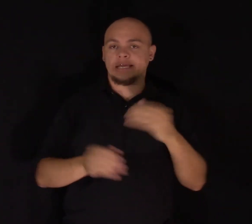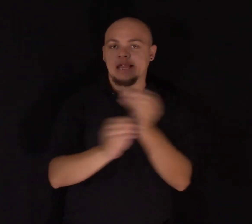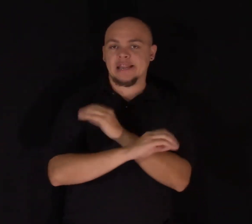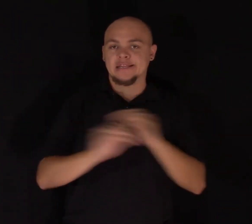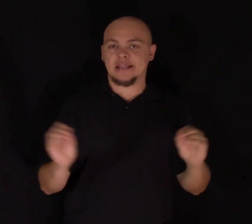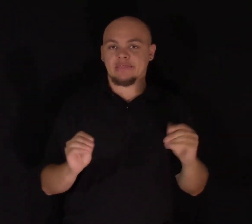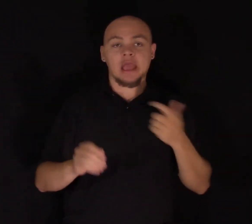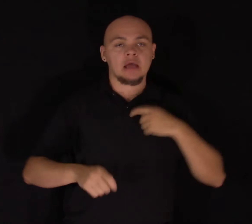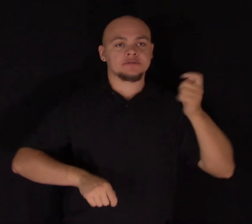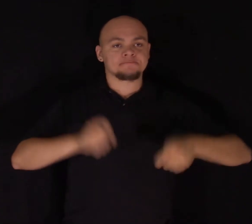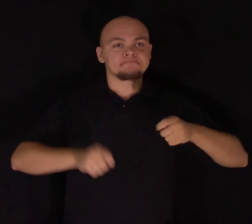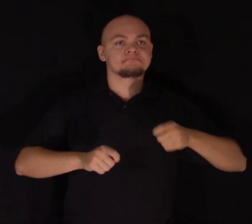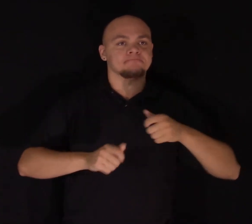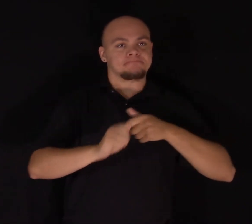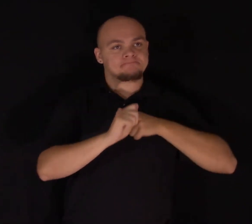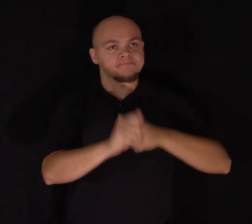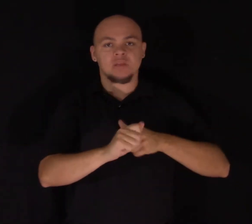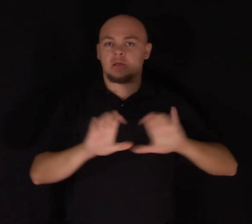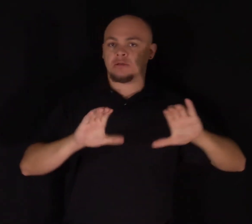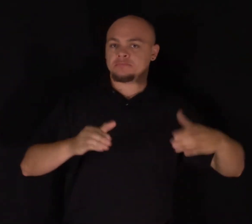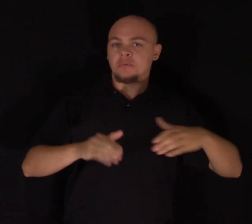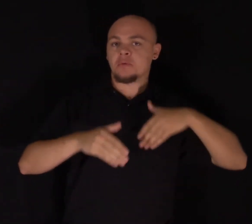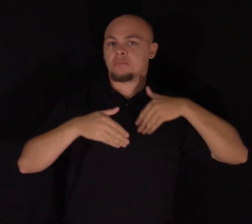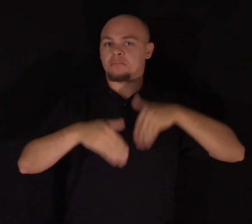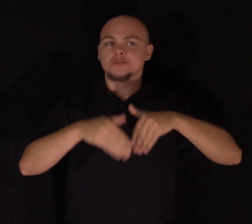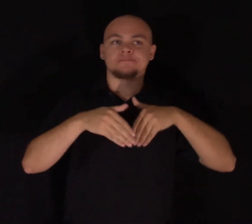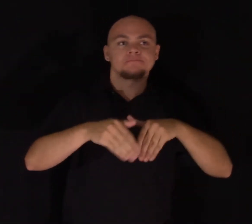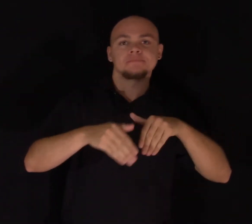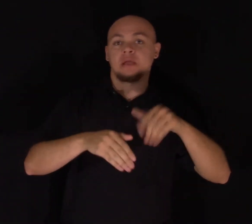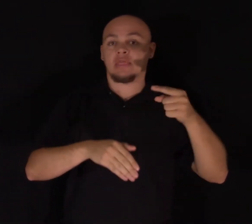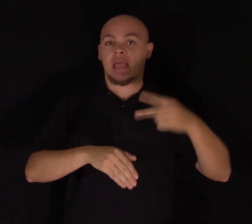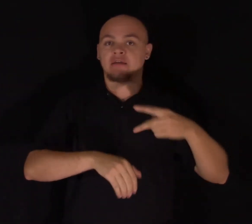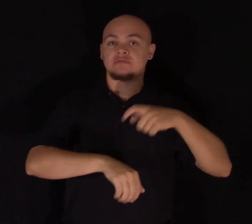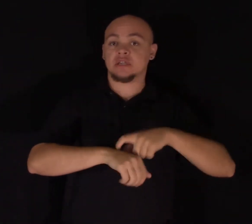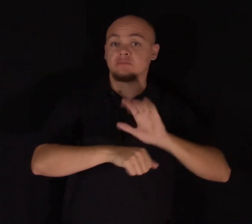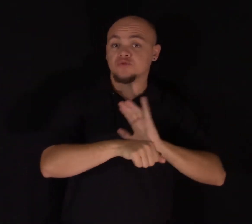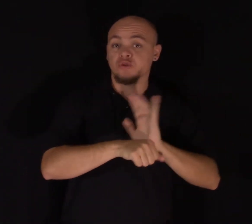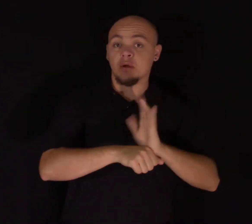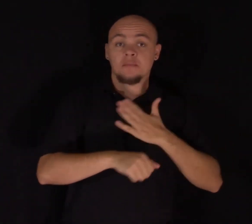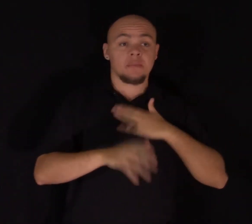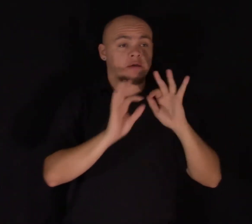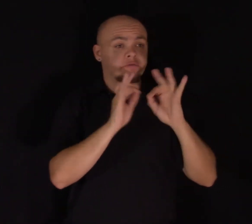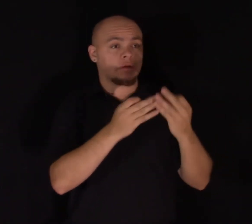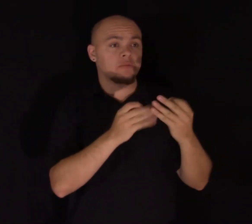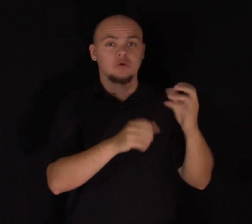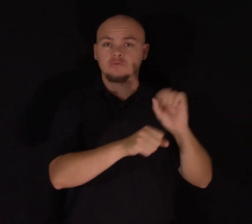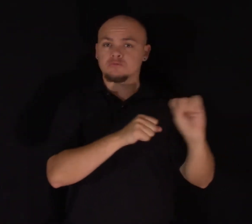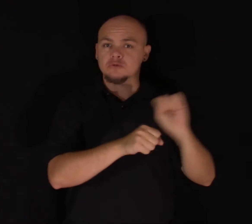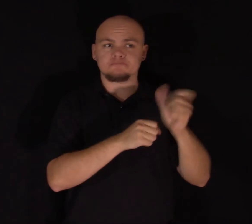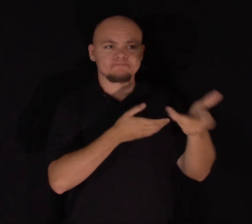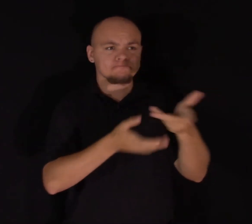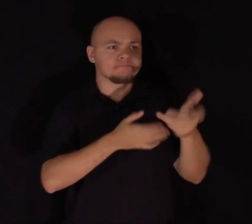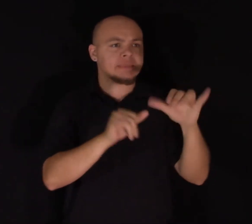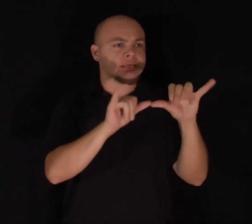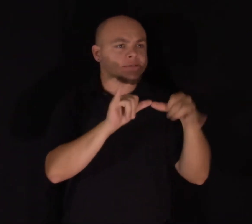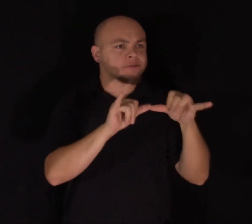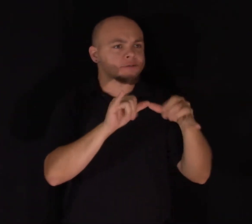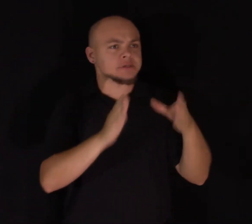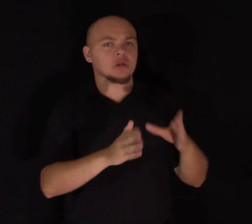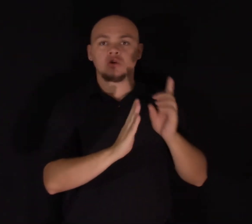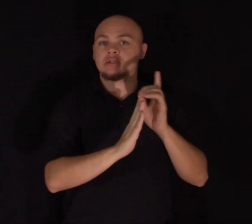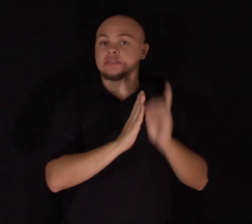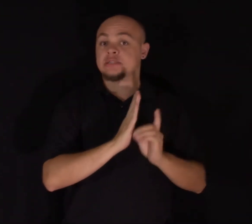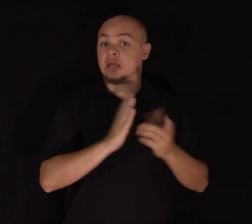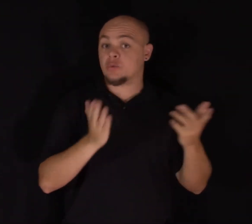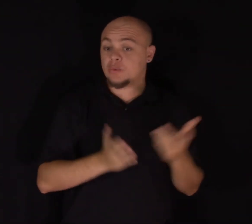snare drum with the marching band in the halftime show. So my family and I worked with an engineer to design